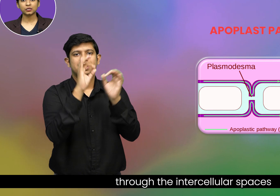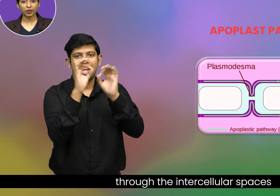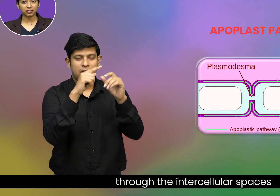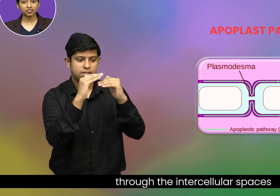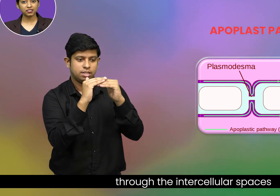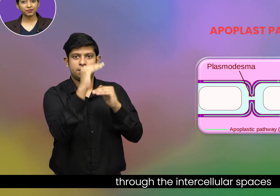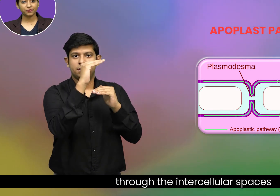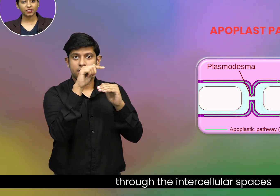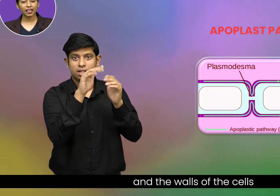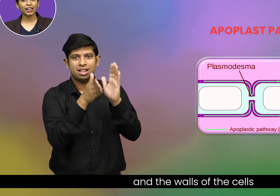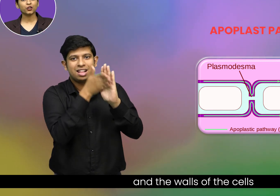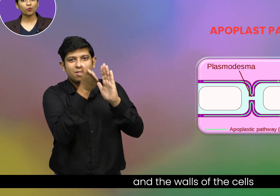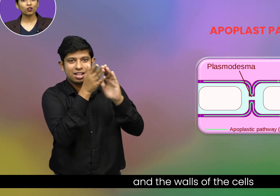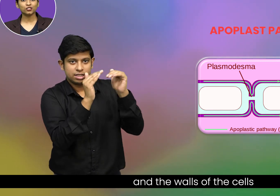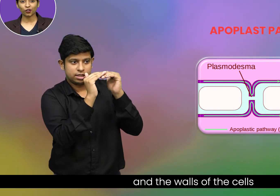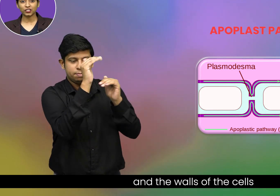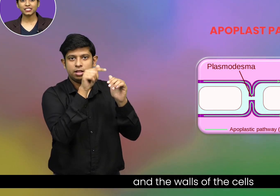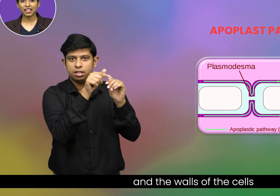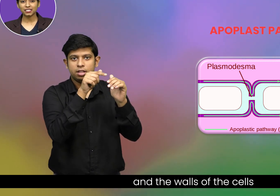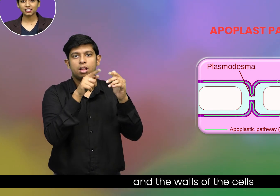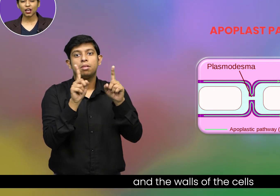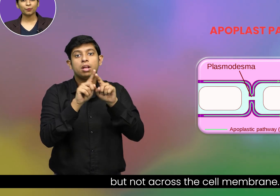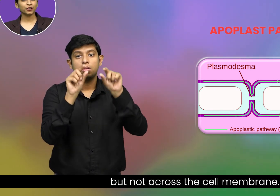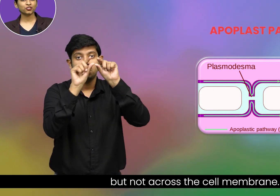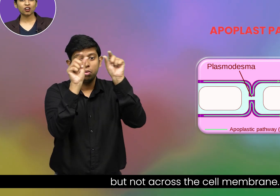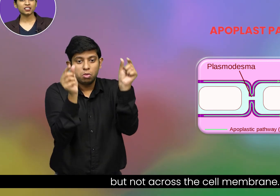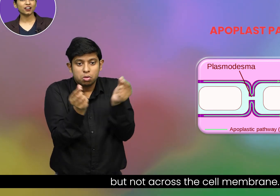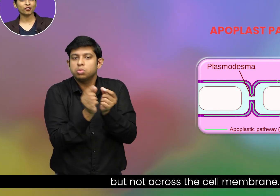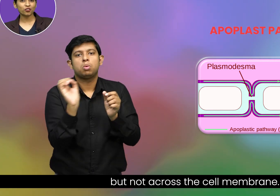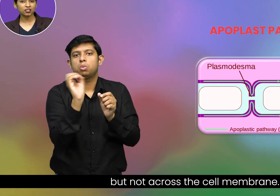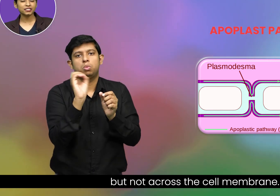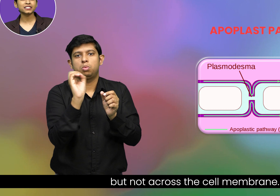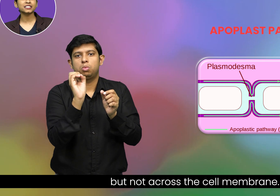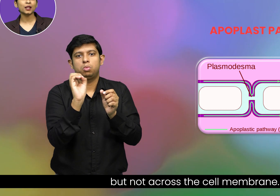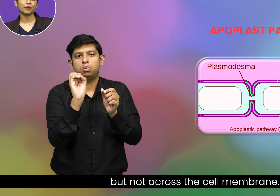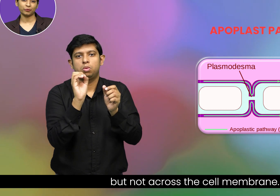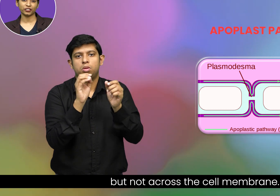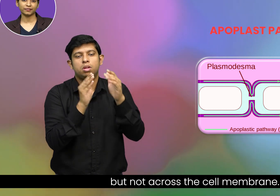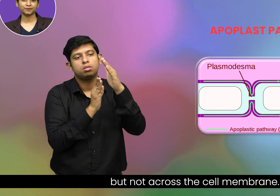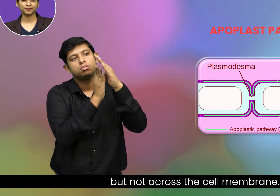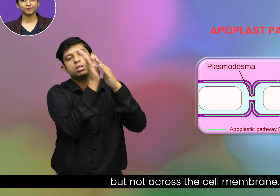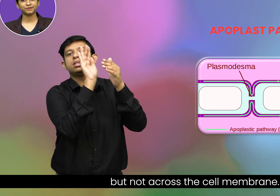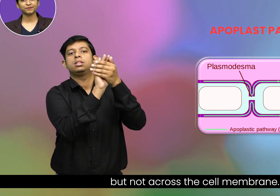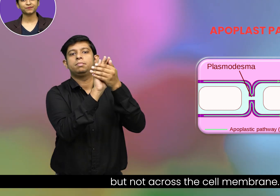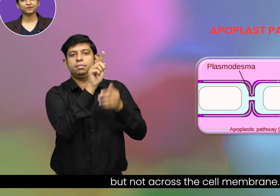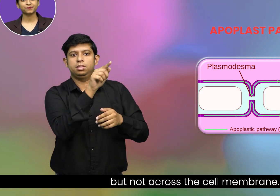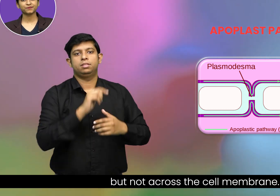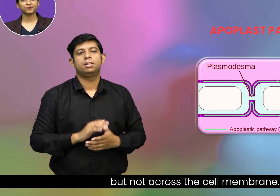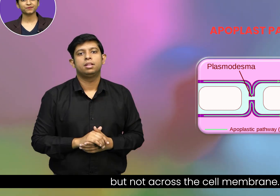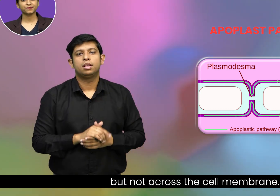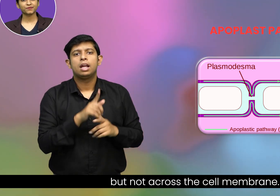intercellular spaces and the walls of the cells, but not across the cell membrane.